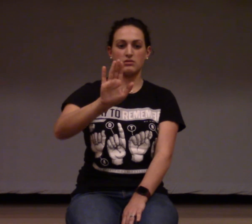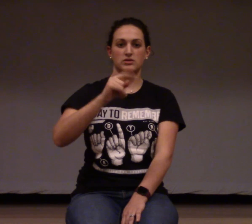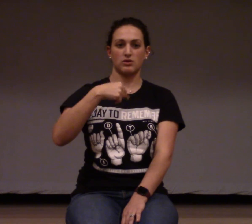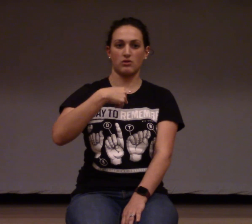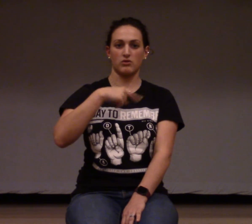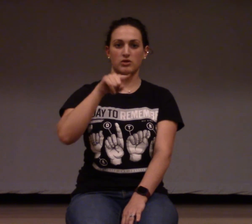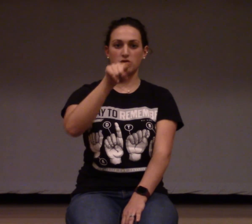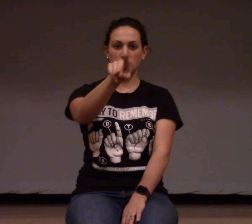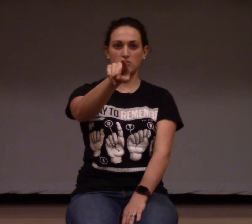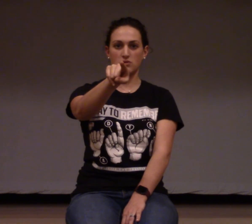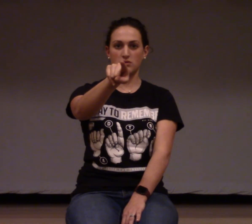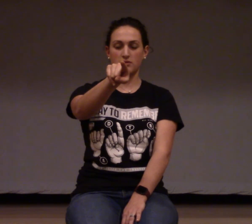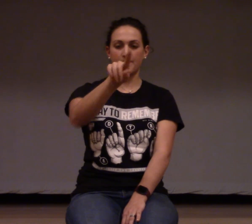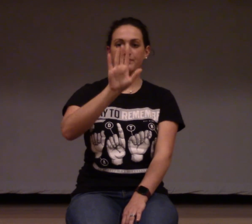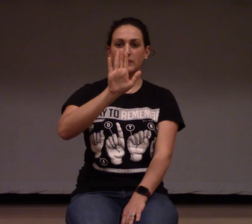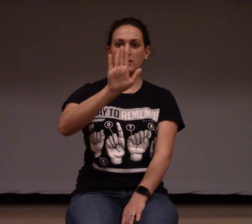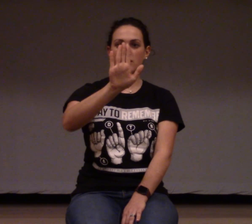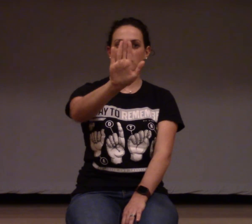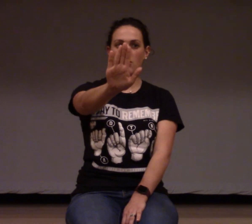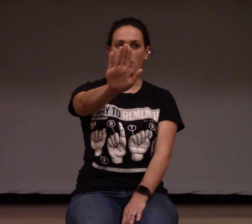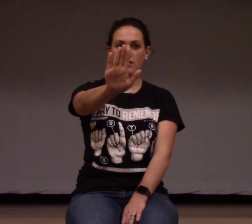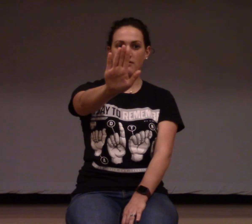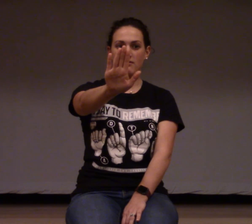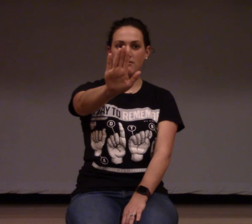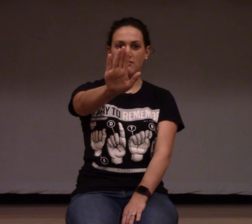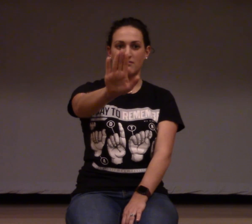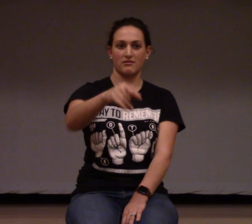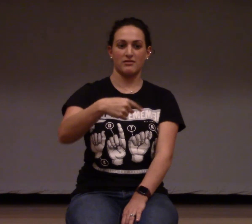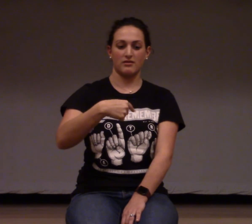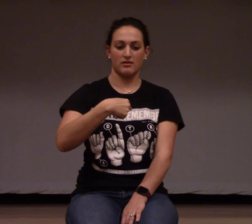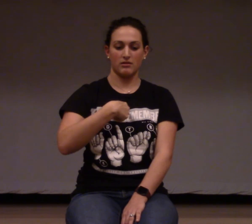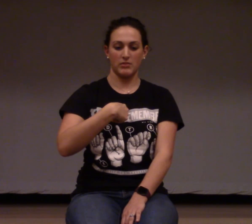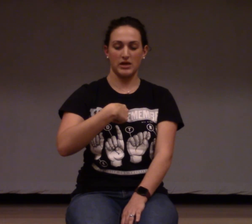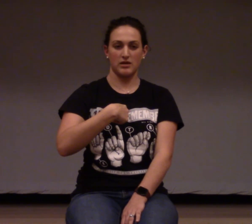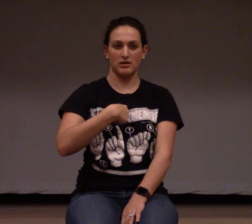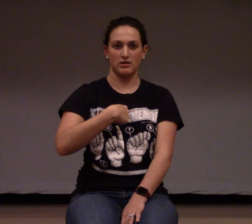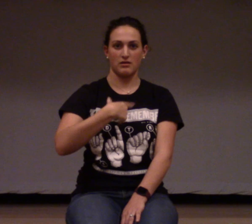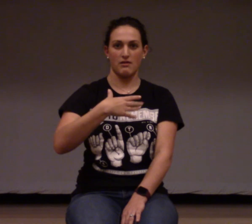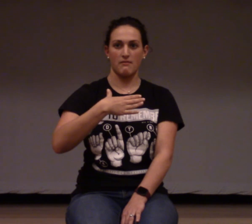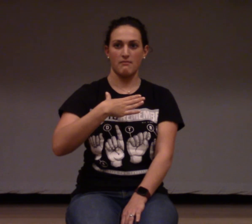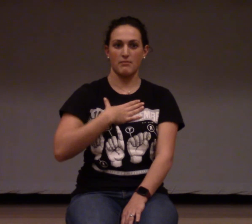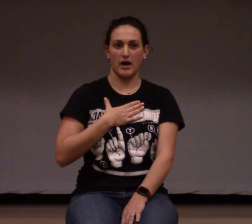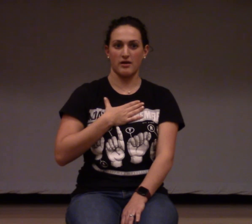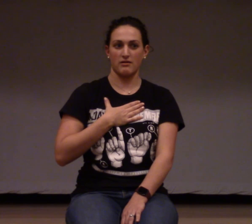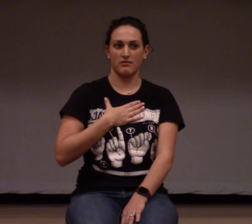So you, your. Me, my.